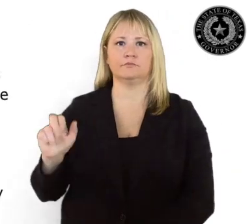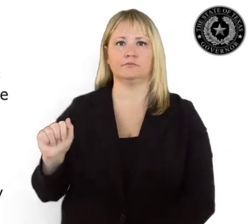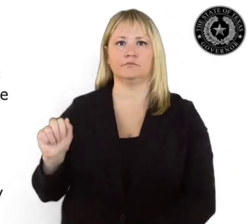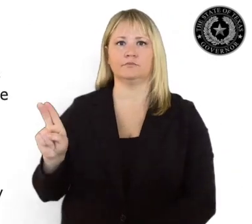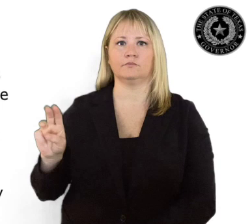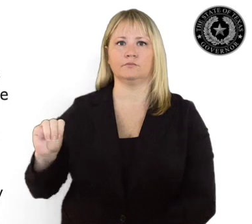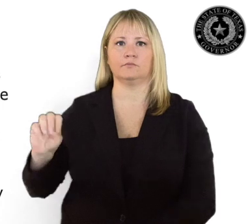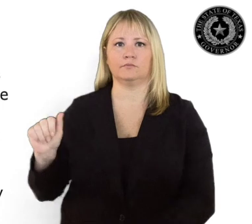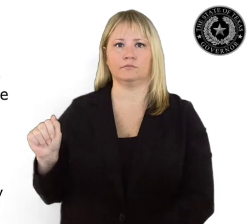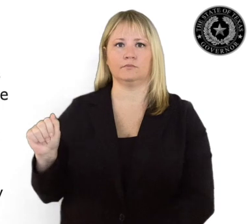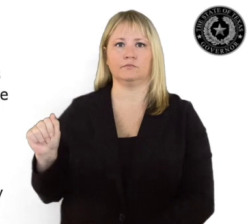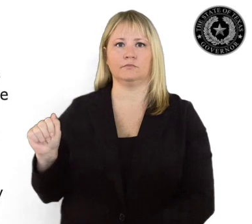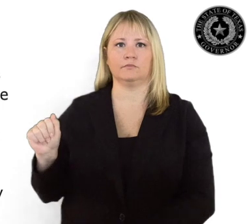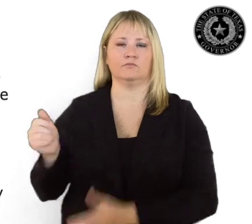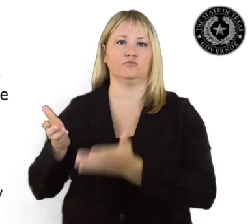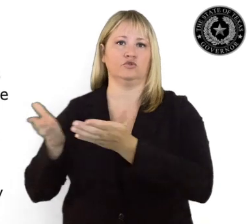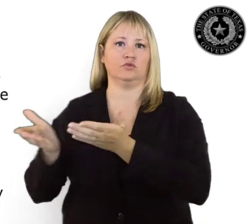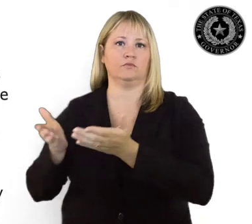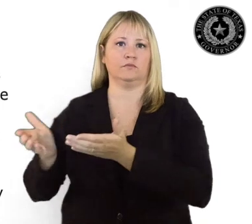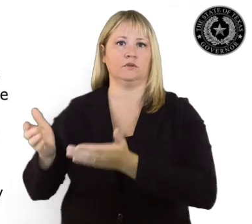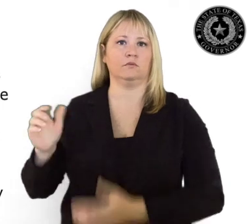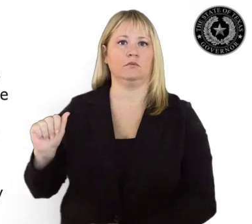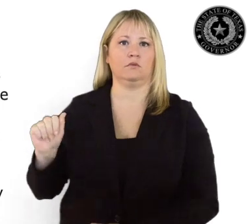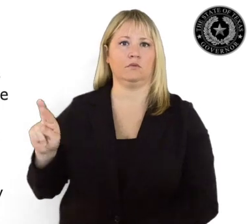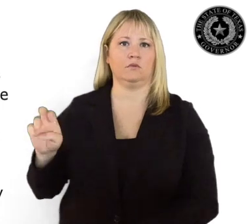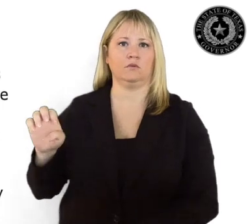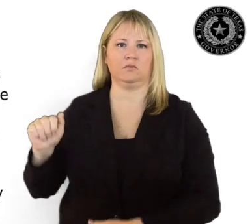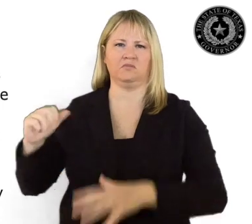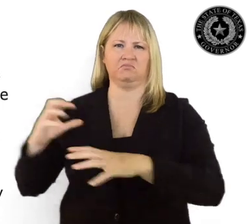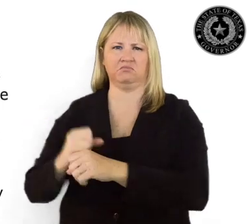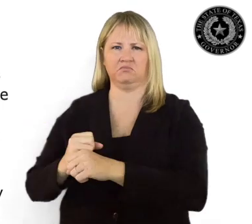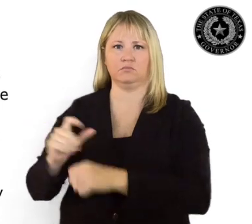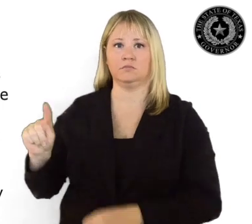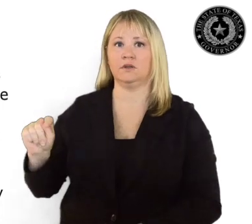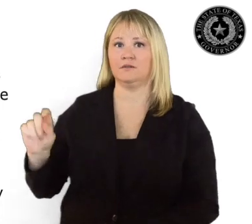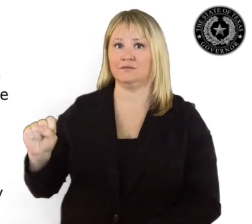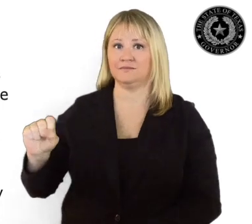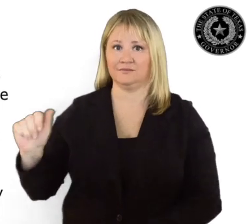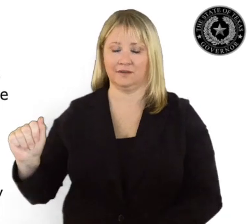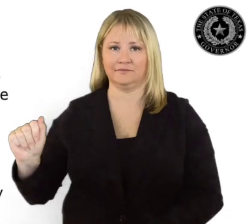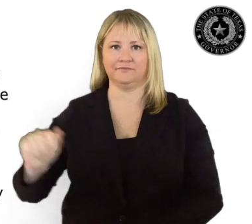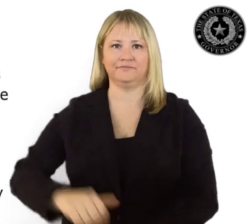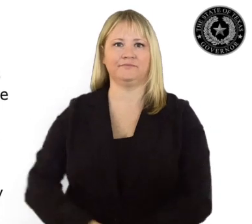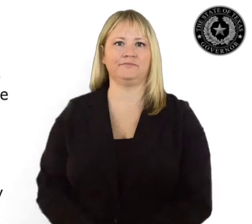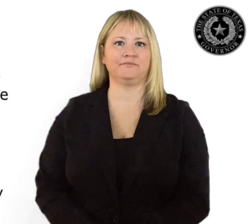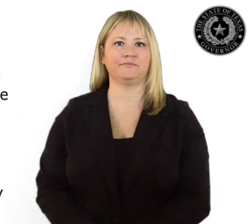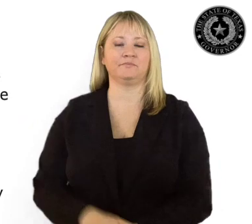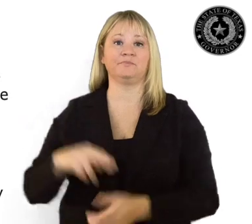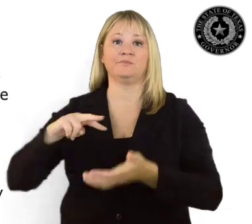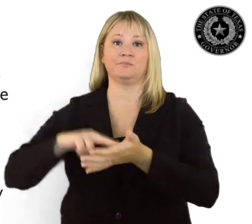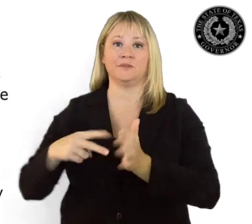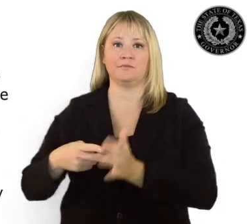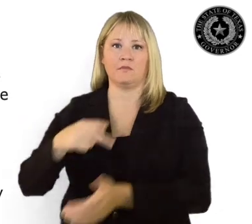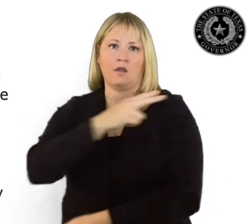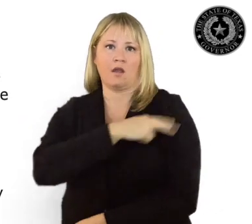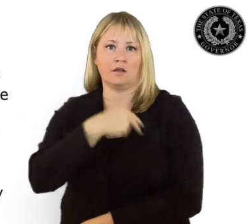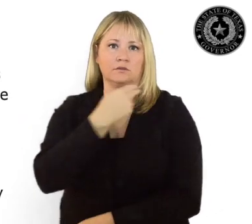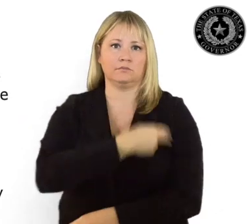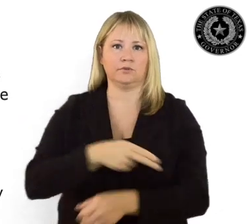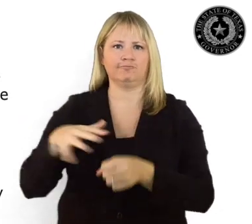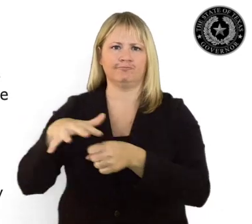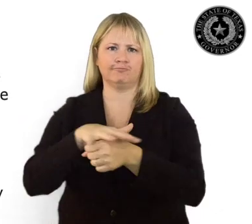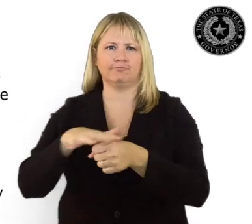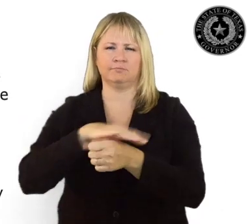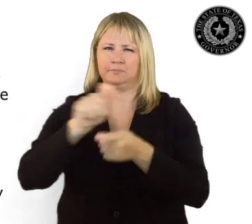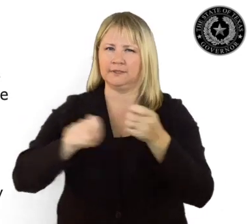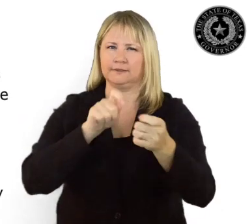Areas with high hospitalizations means any trauma service area that has had 7 consecutive days in which the number of